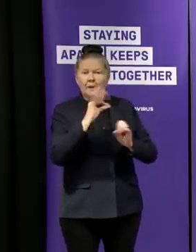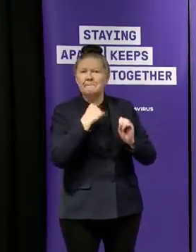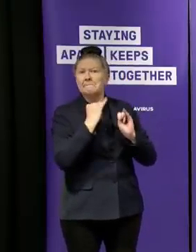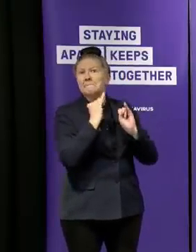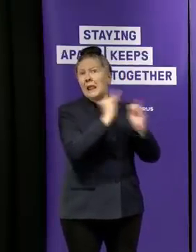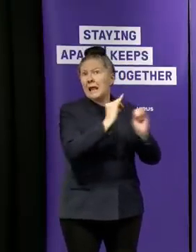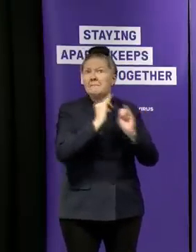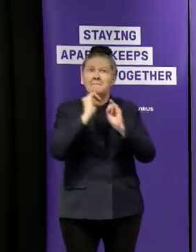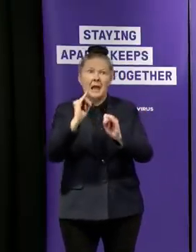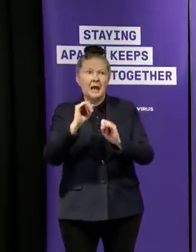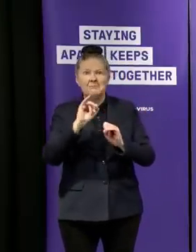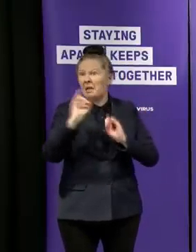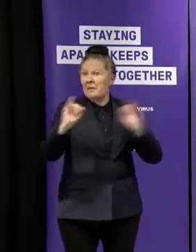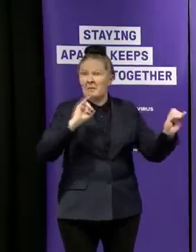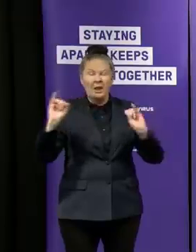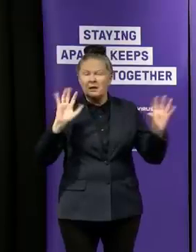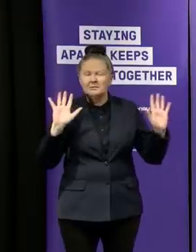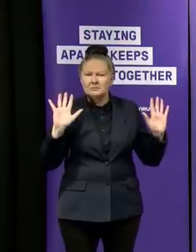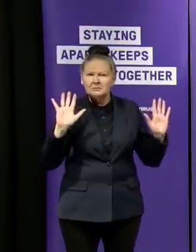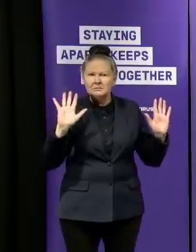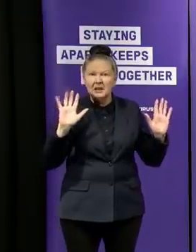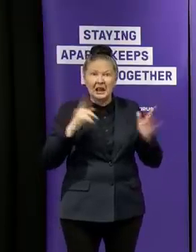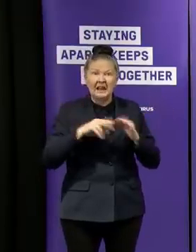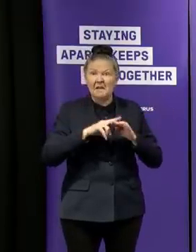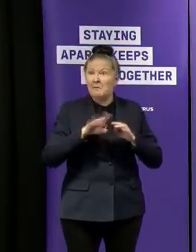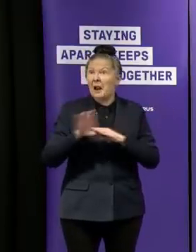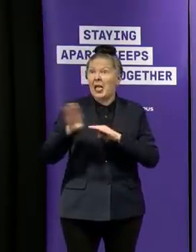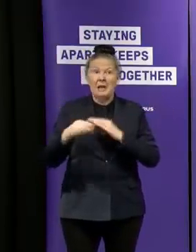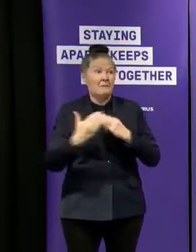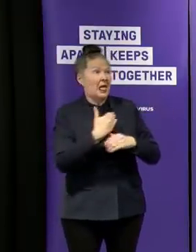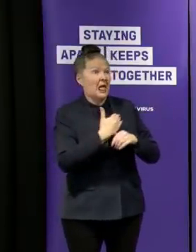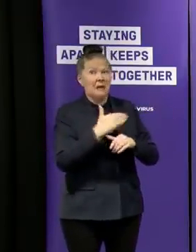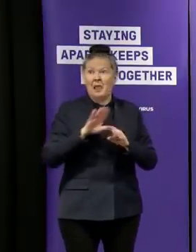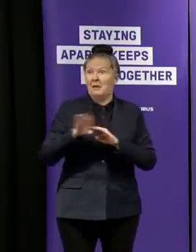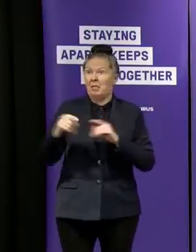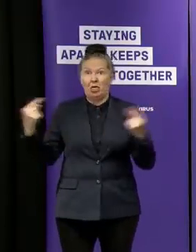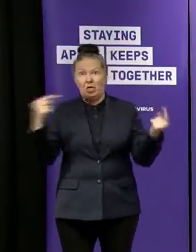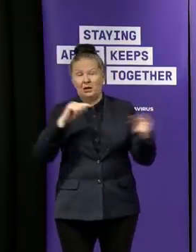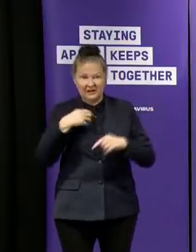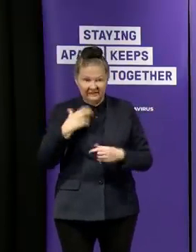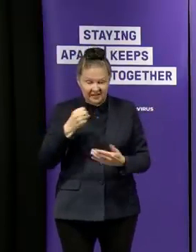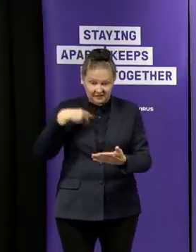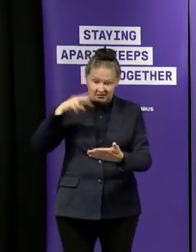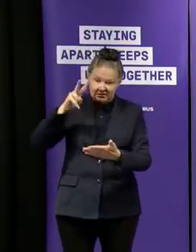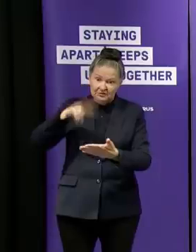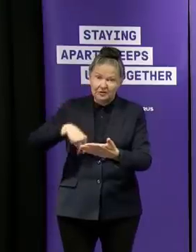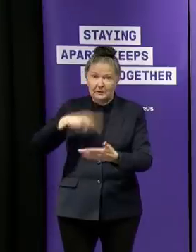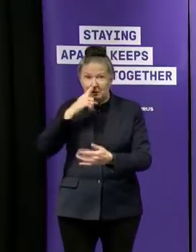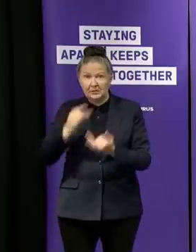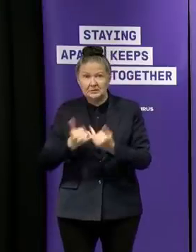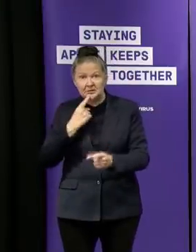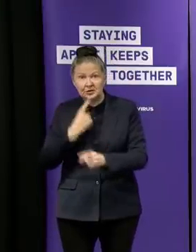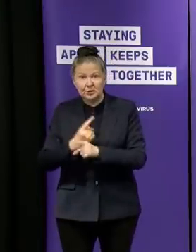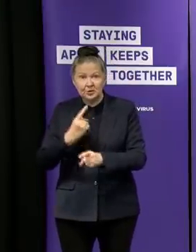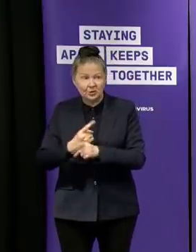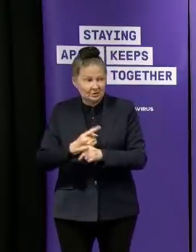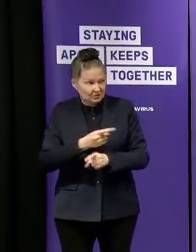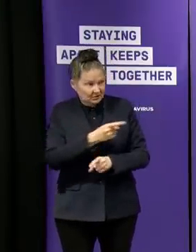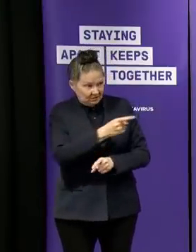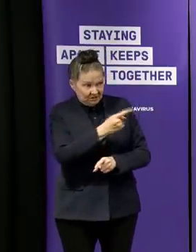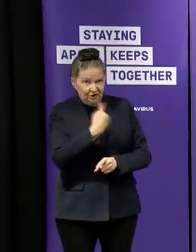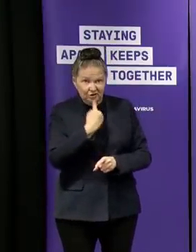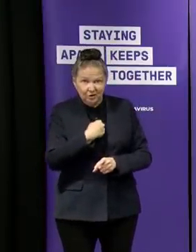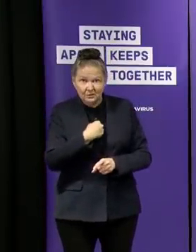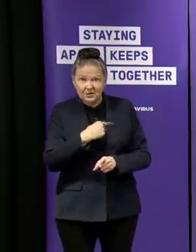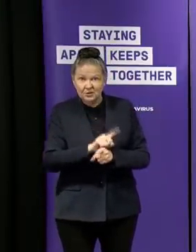If we all get back into our corners and do that, blame each other, and some of the quotes that were, just put to me a moment ago,